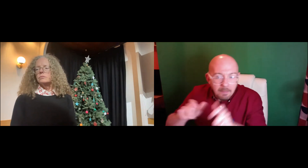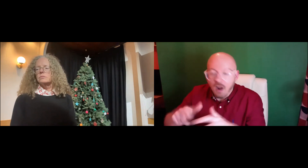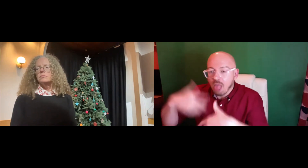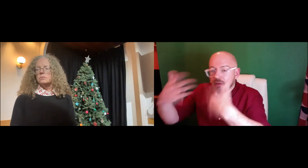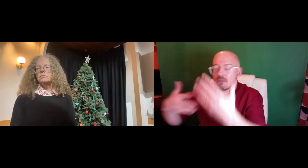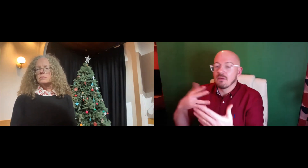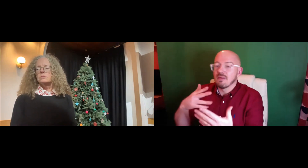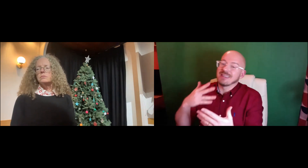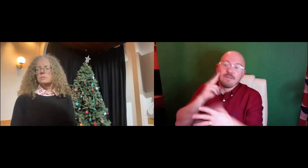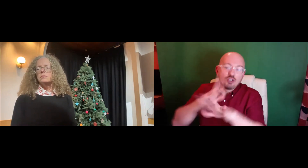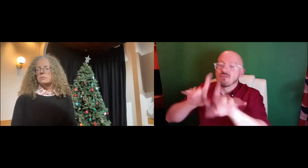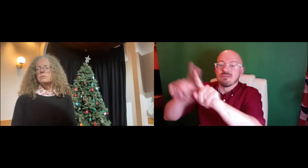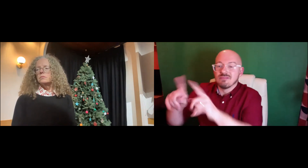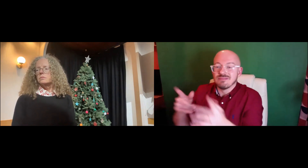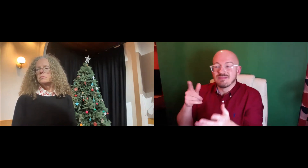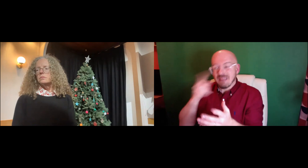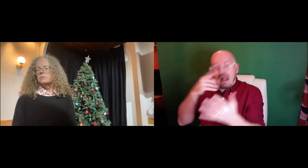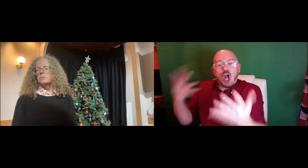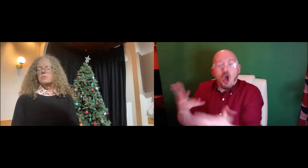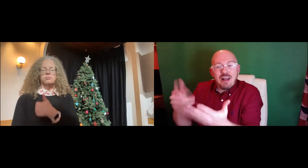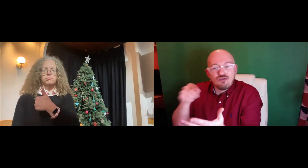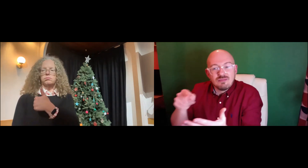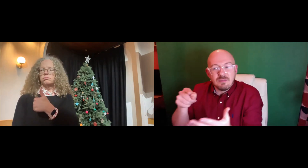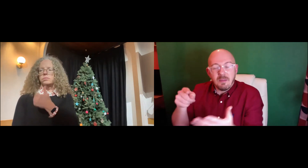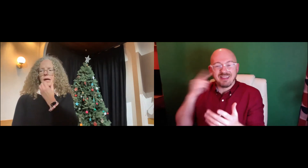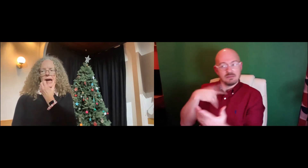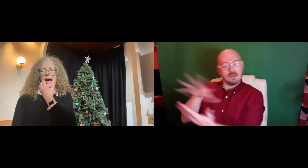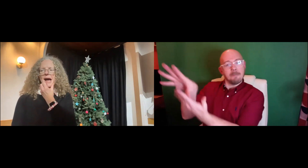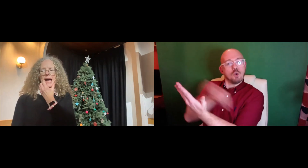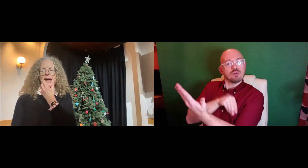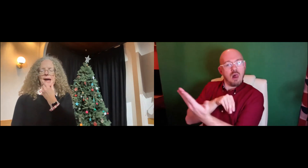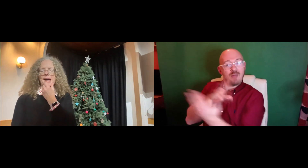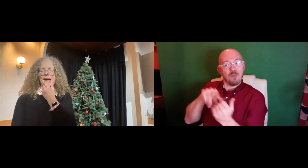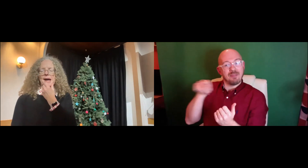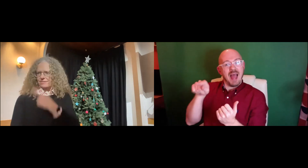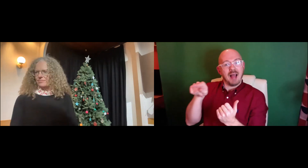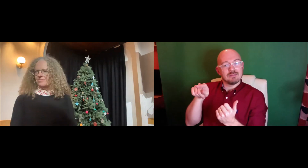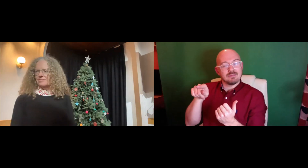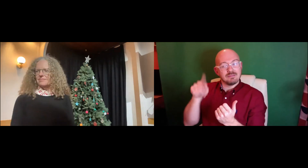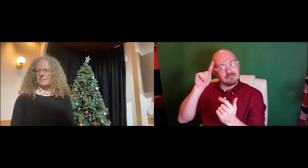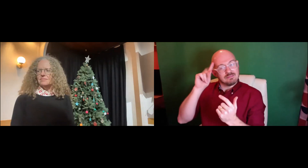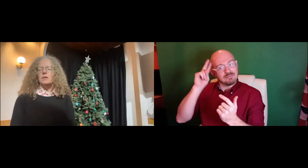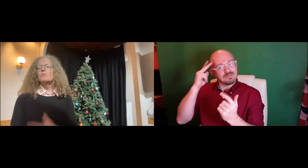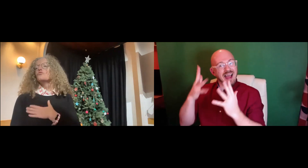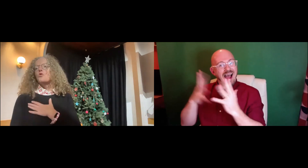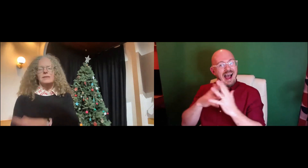clubs, working with deaf people, with deaf children. We can encourage that